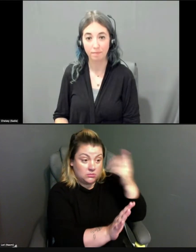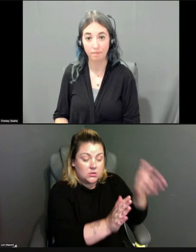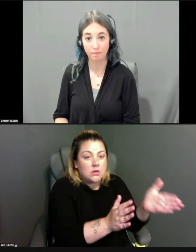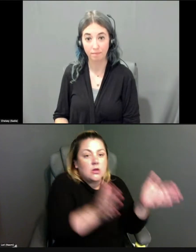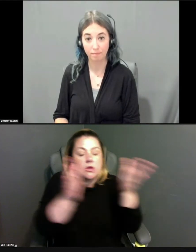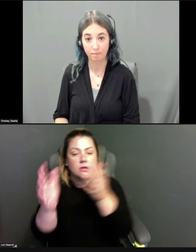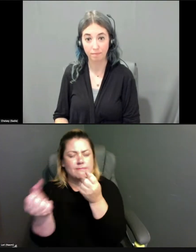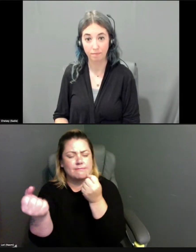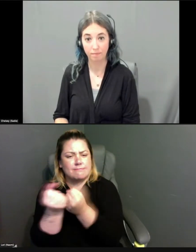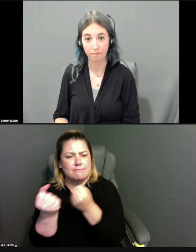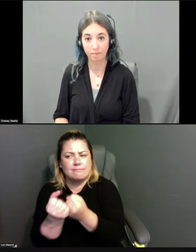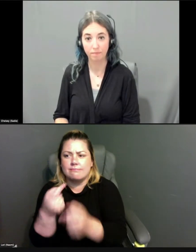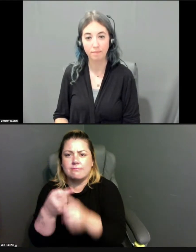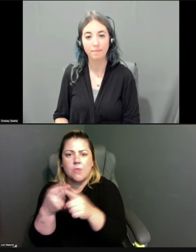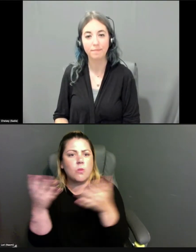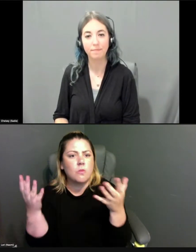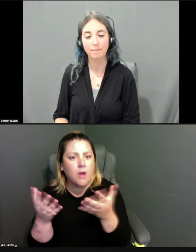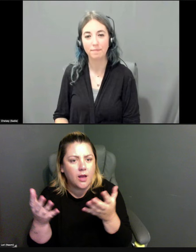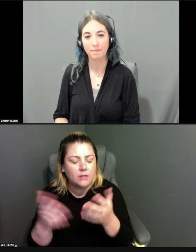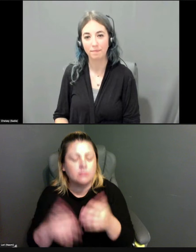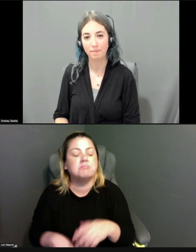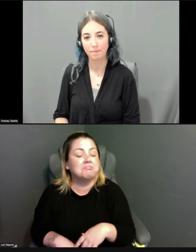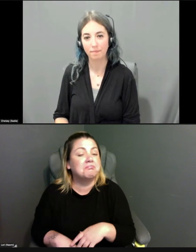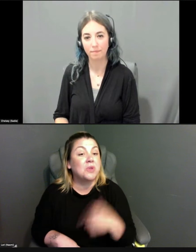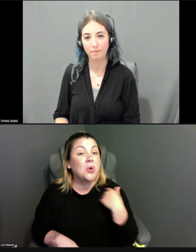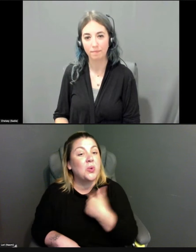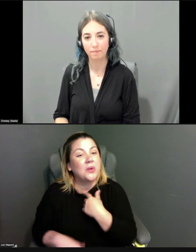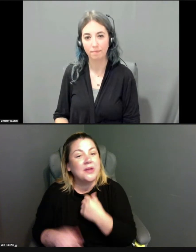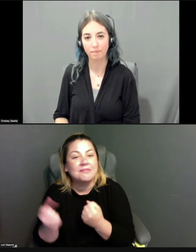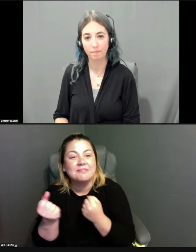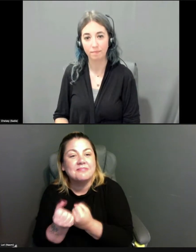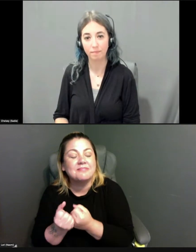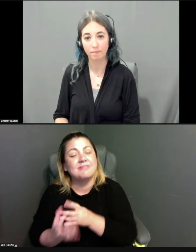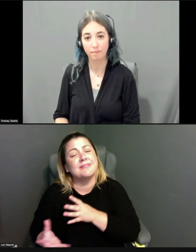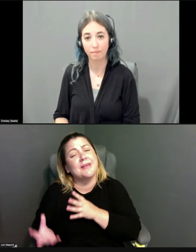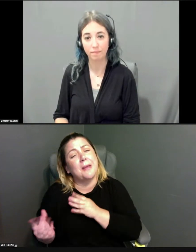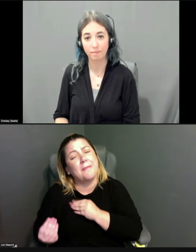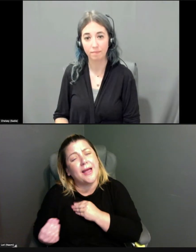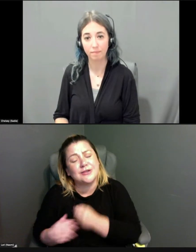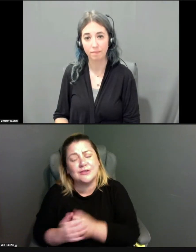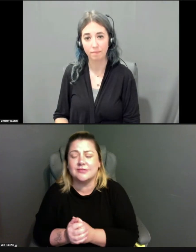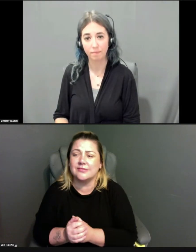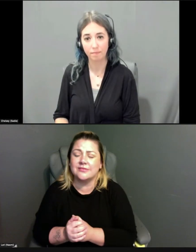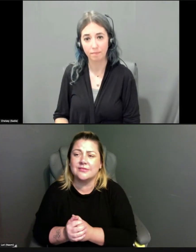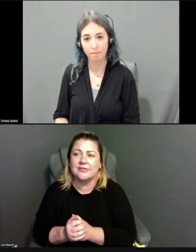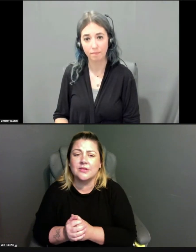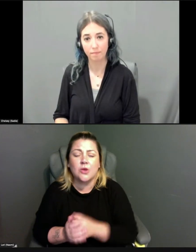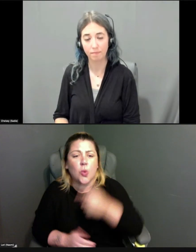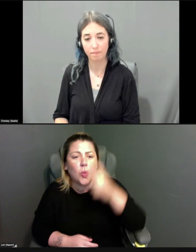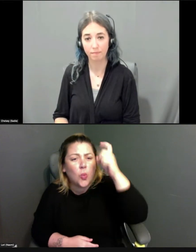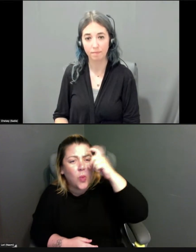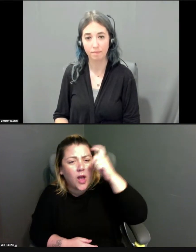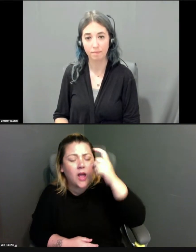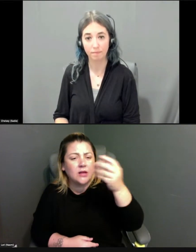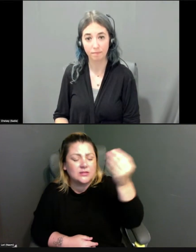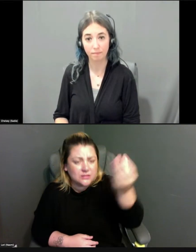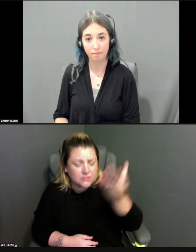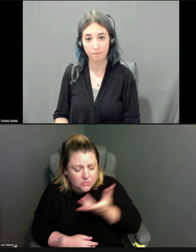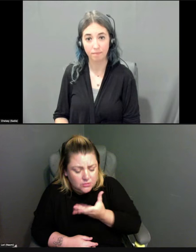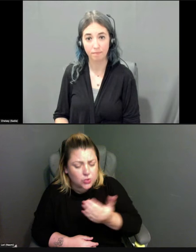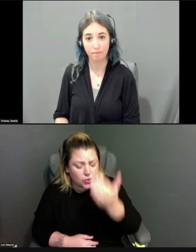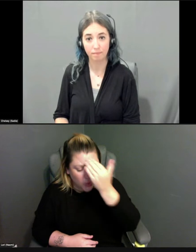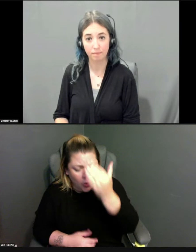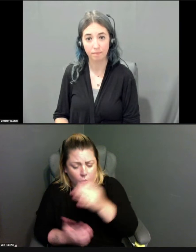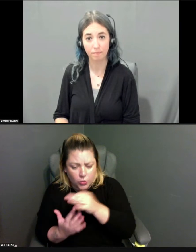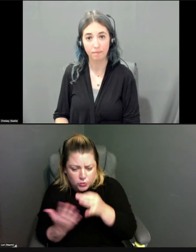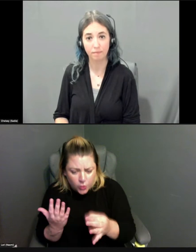anti-diet space? And what we're pro is compassion, informed choices, autonomy,